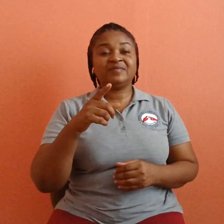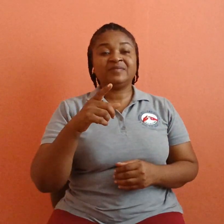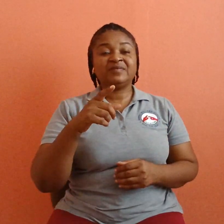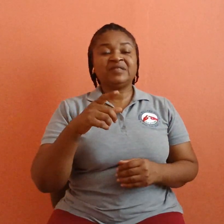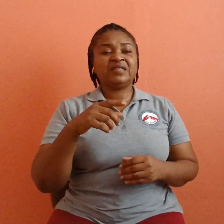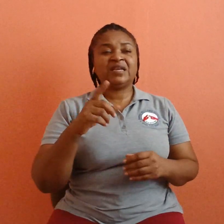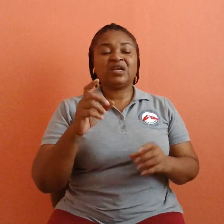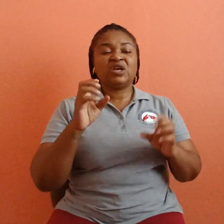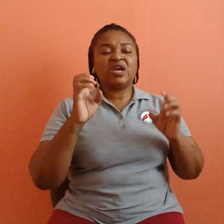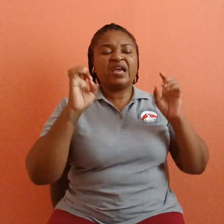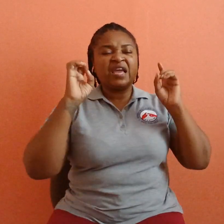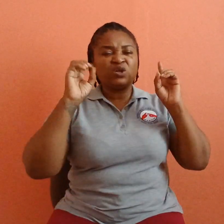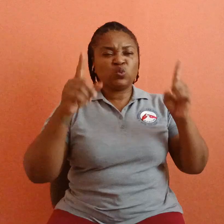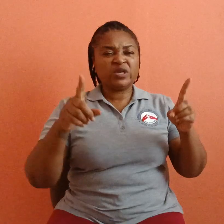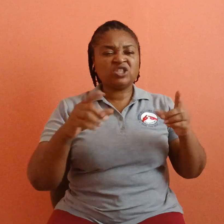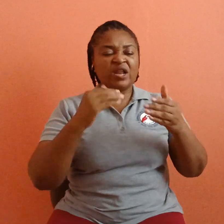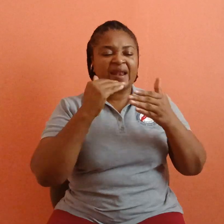where you went to school.